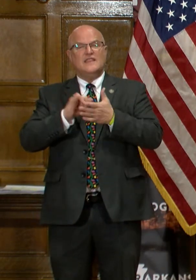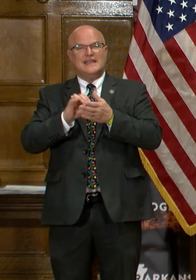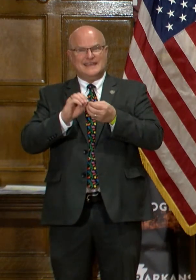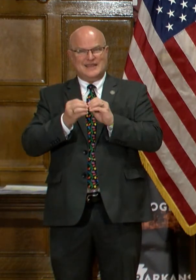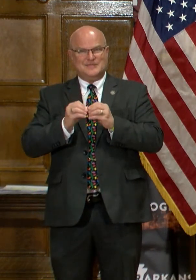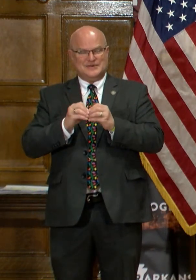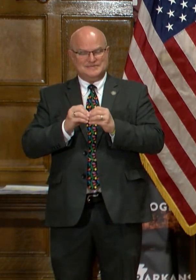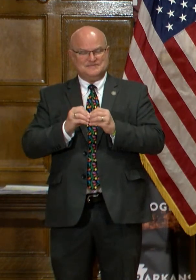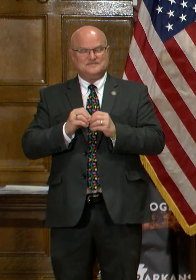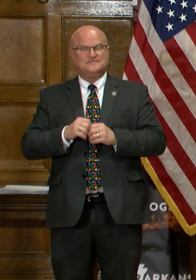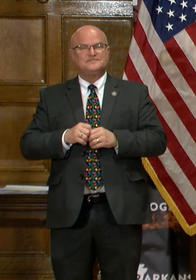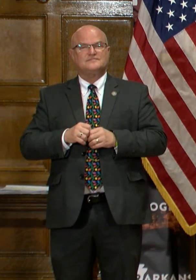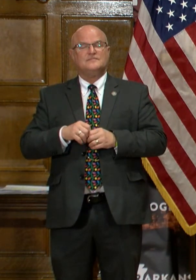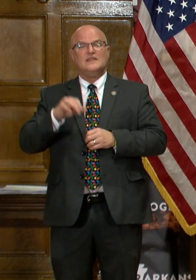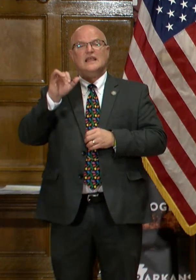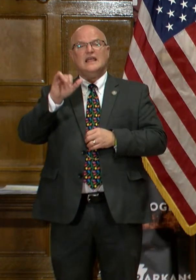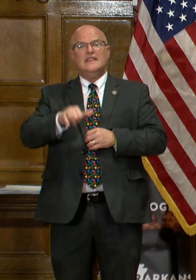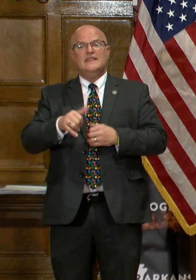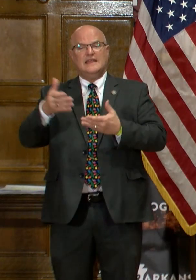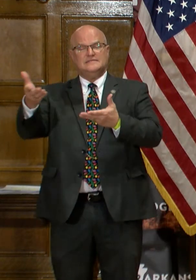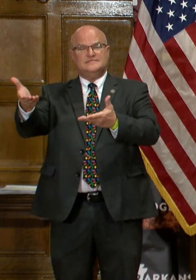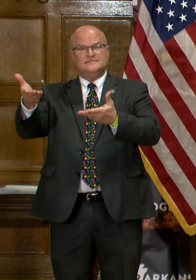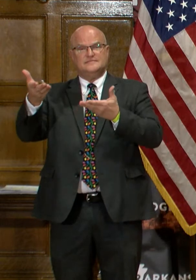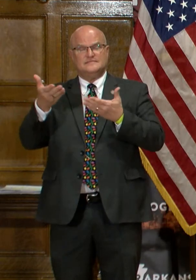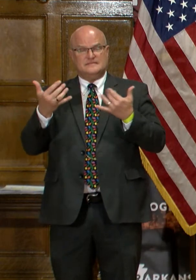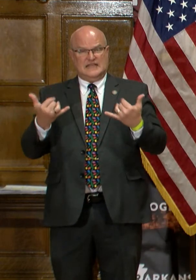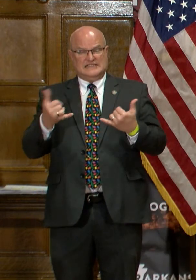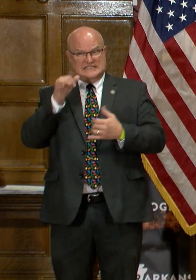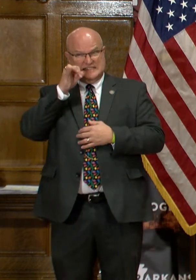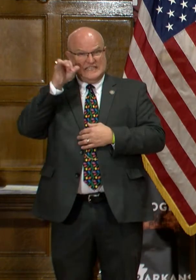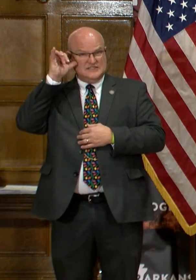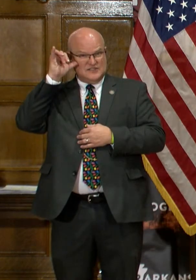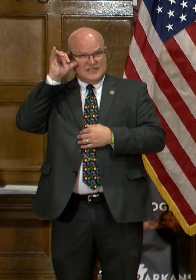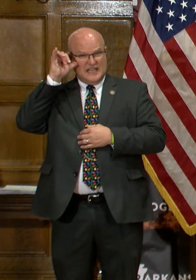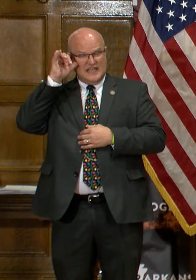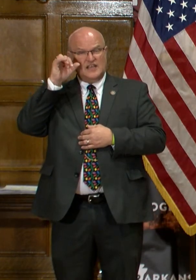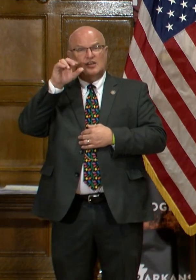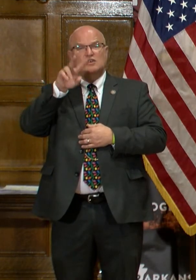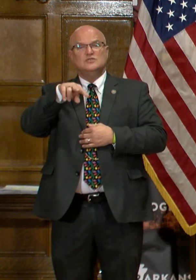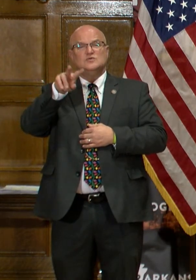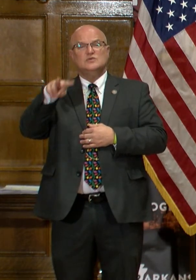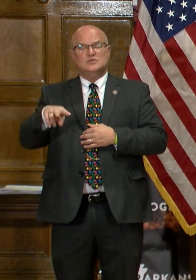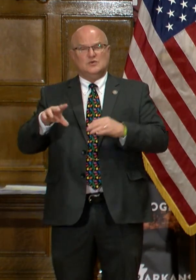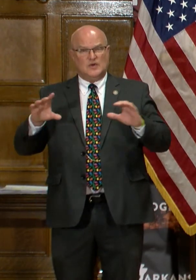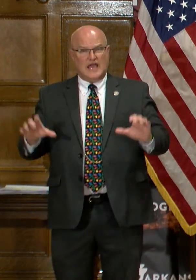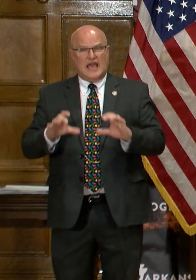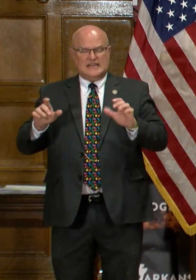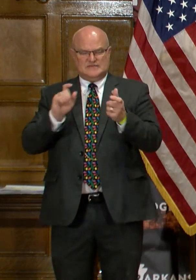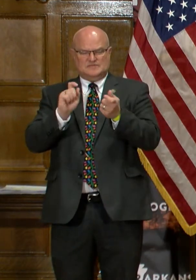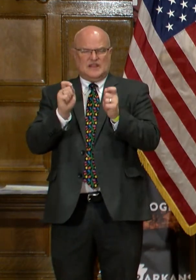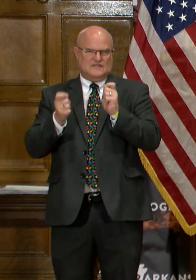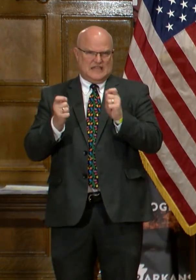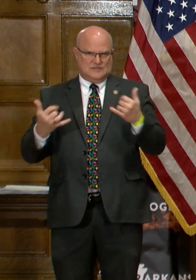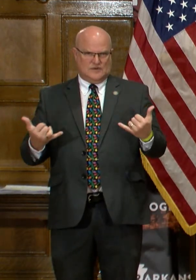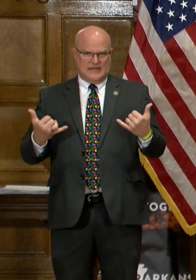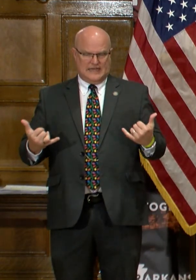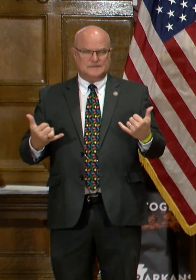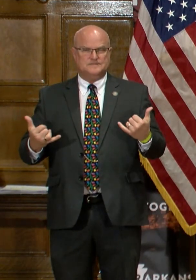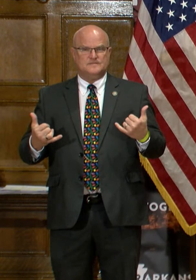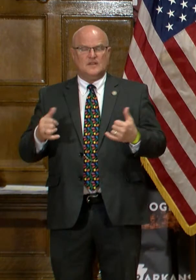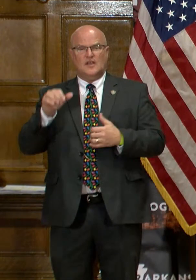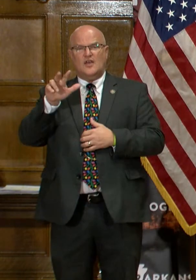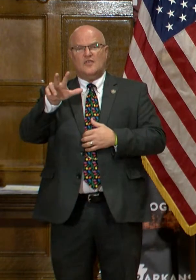number. That brings us, as of yesterday, to 22 active modifications